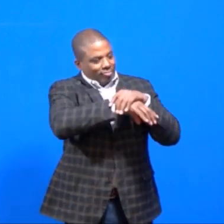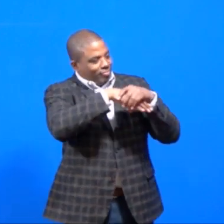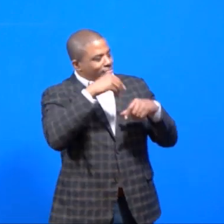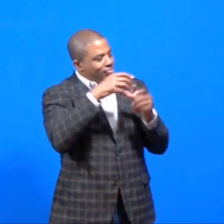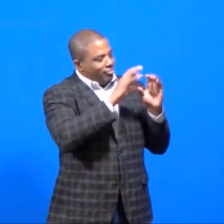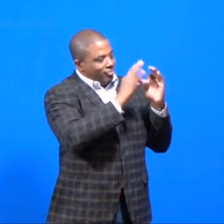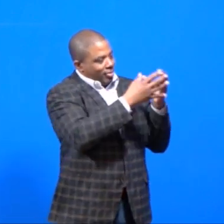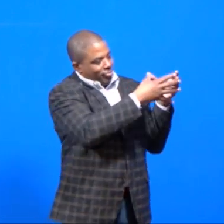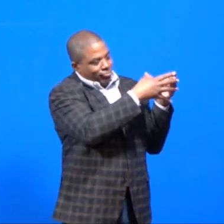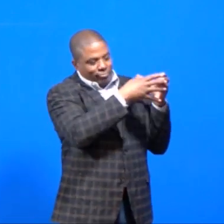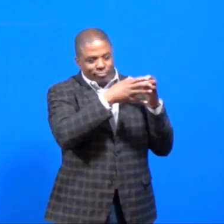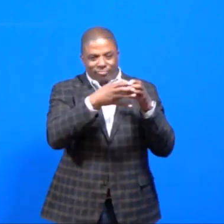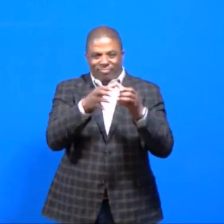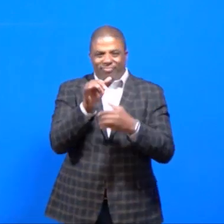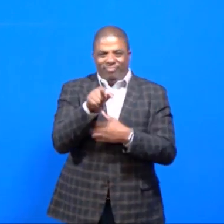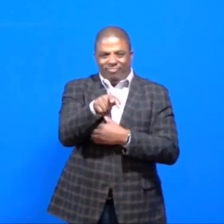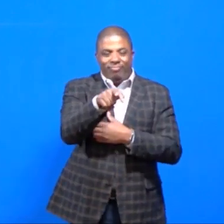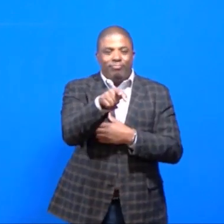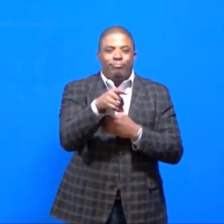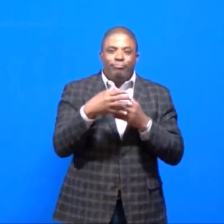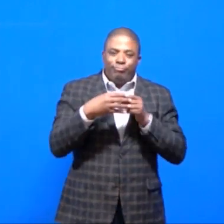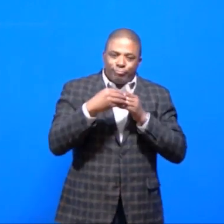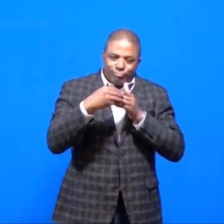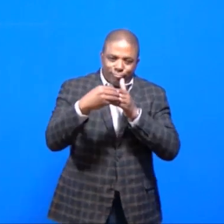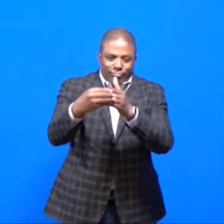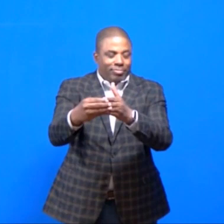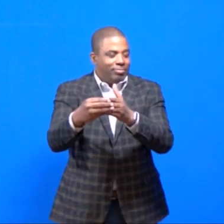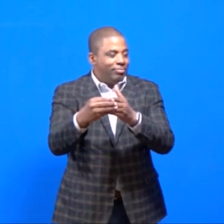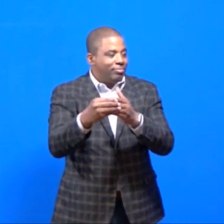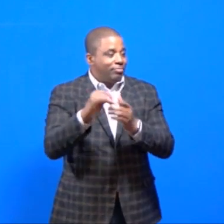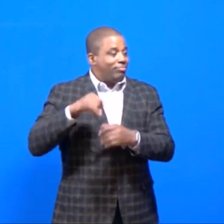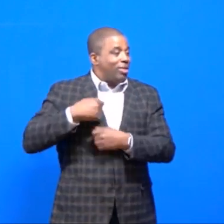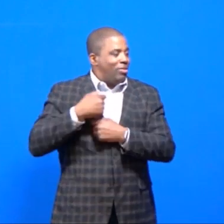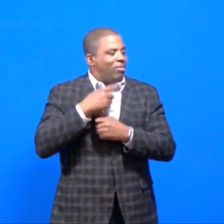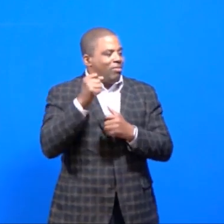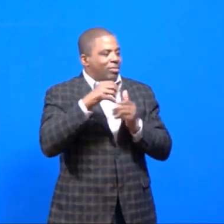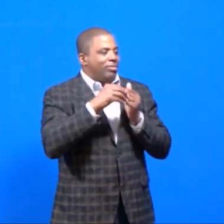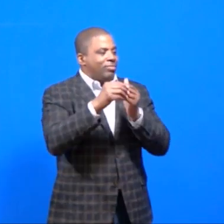generations, since Abraham and his family traveled along, were led by the Lord,